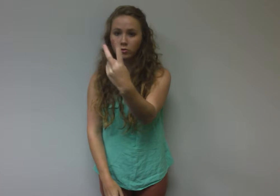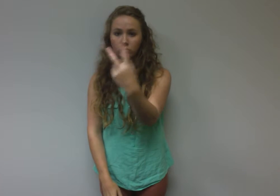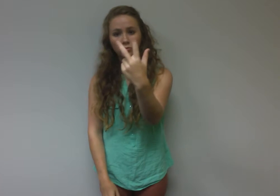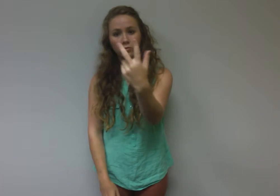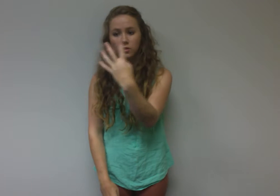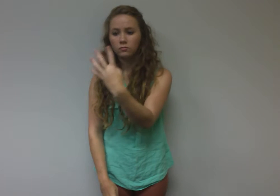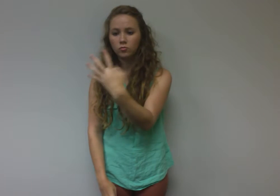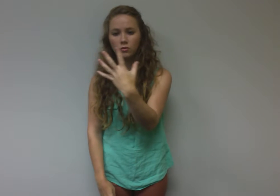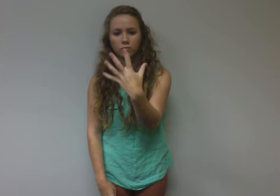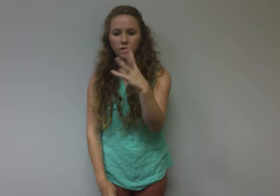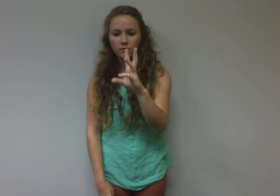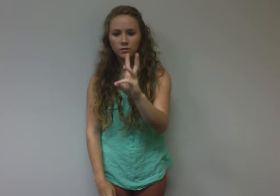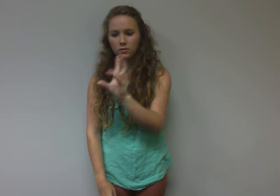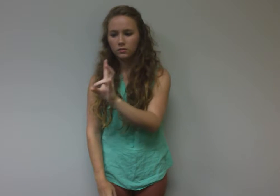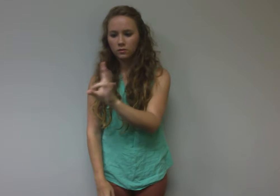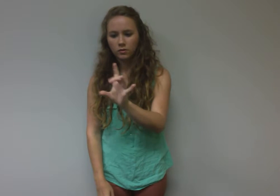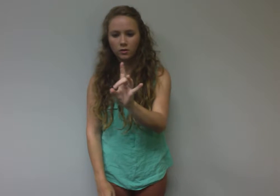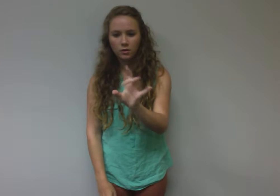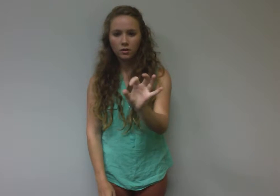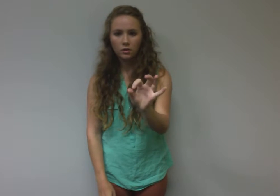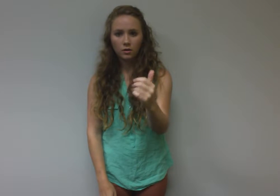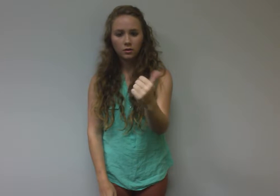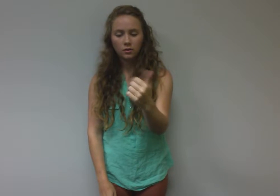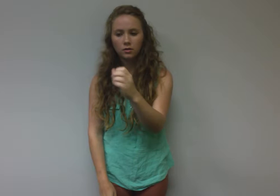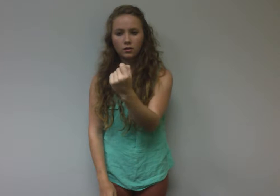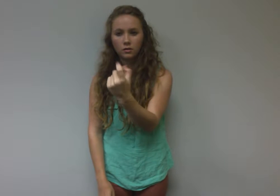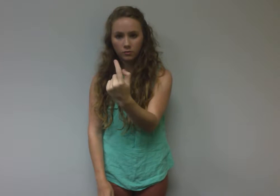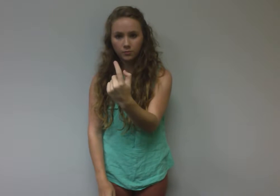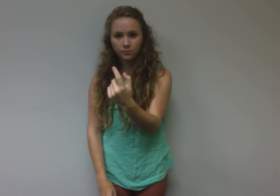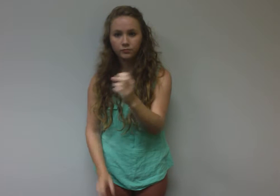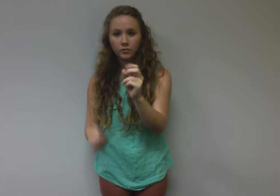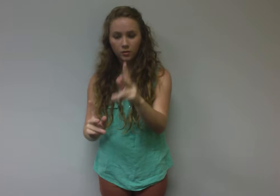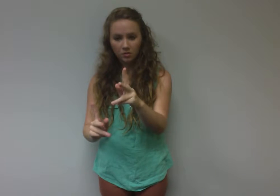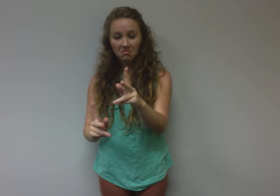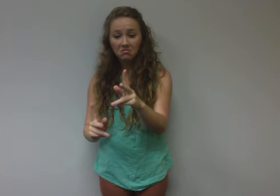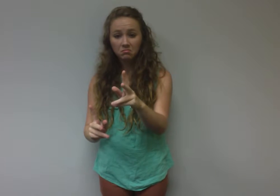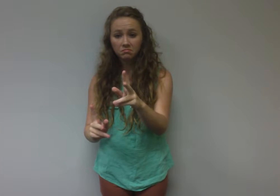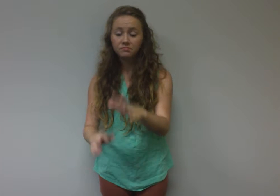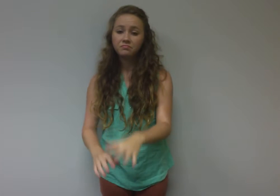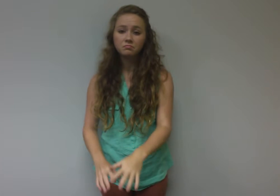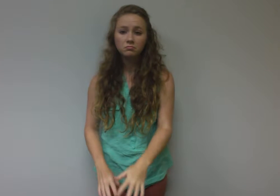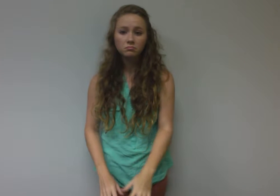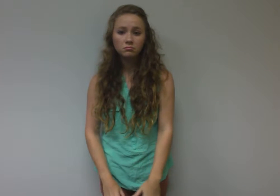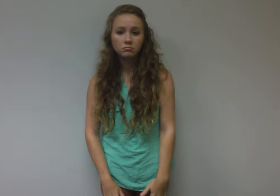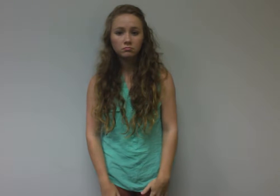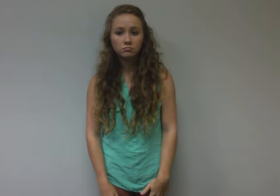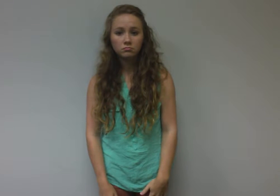9, 10, 11. I should do it like they do in Sesame Street. 1, 2, 3, 4, 5, 6, 7, 8, 9, 10. Oh, actually, I think I messed up. It's 11. Anyway,